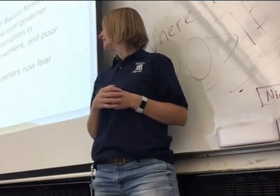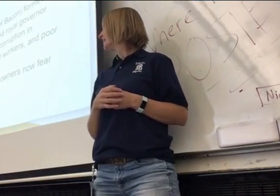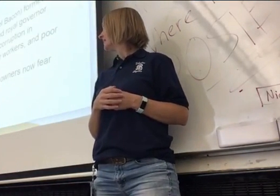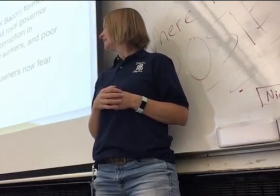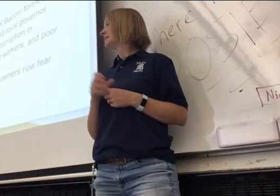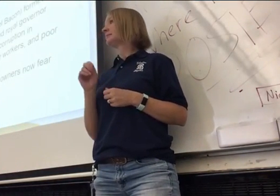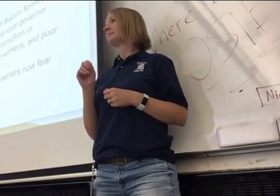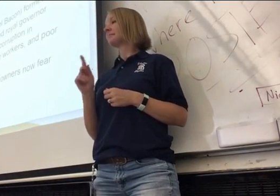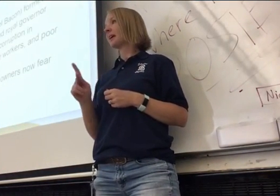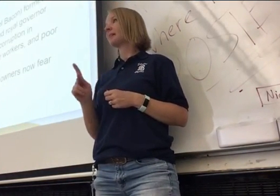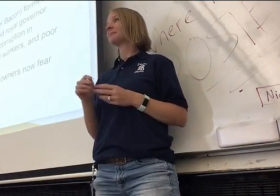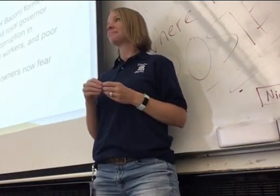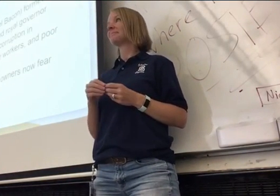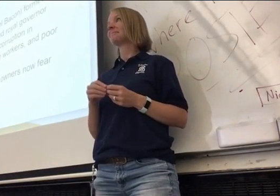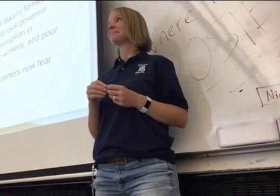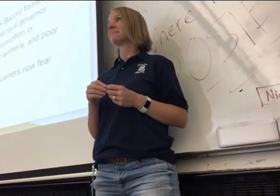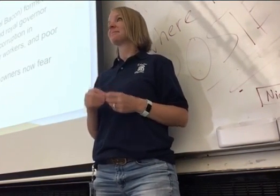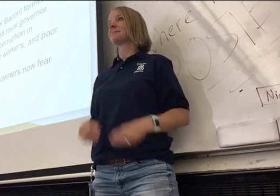Okay.